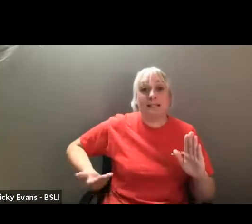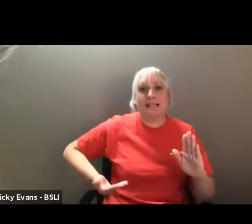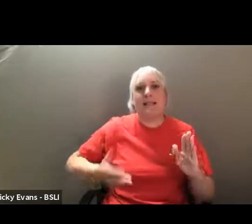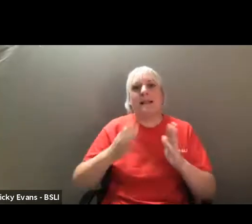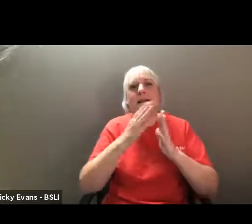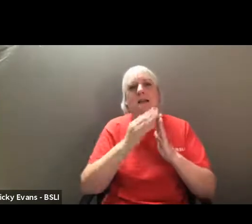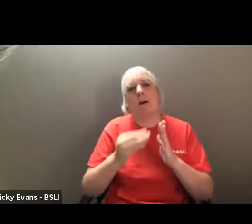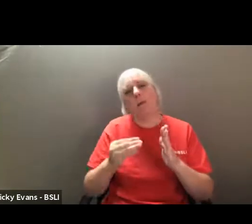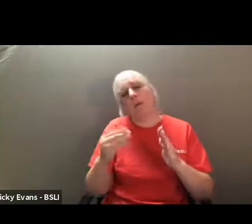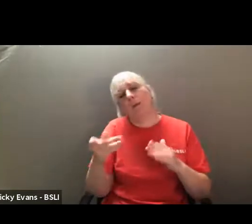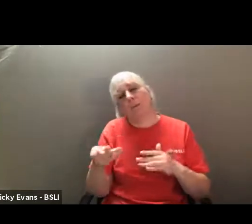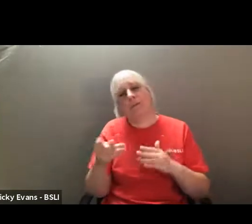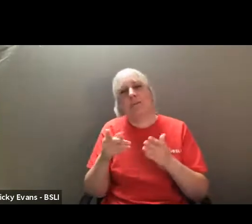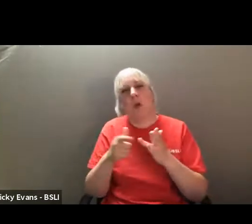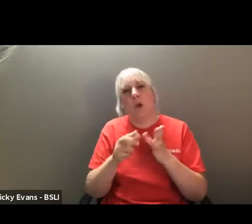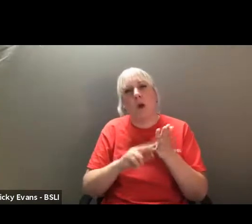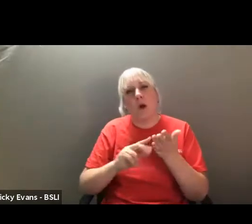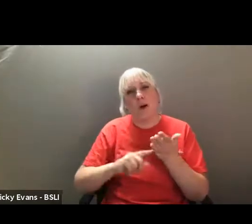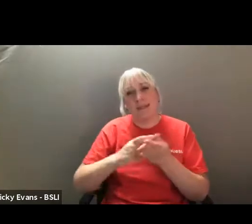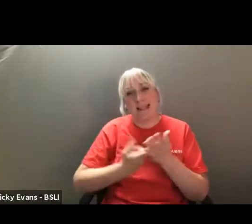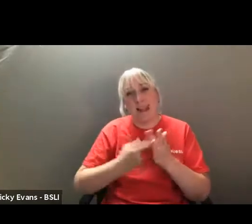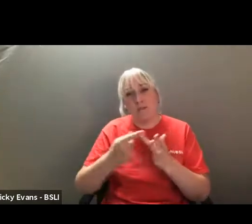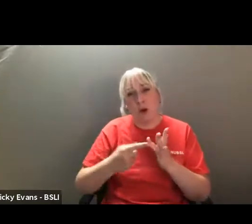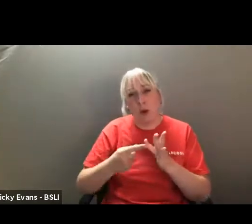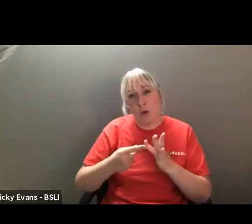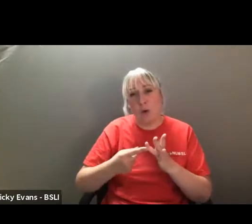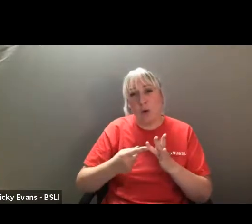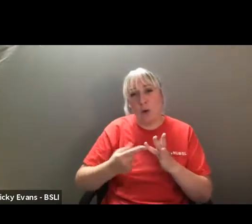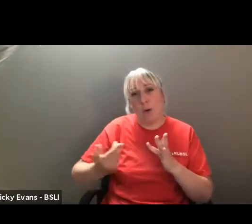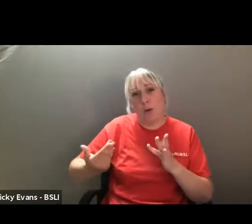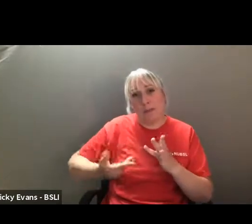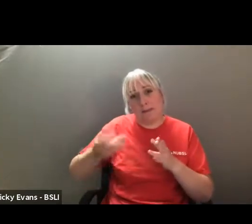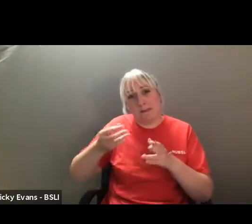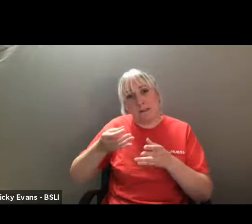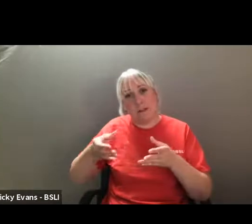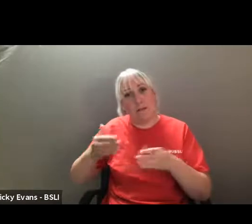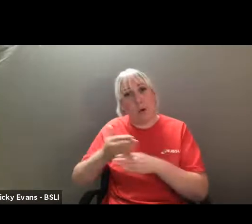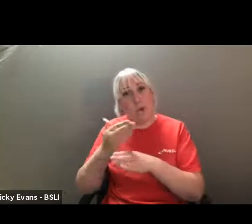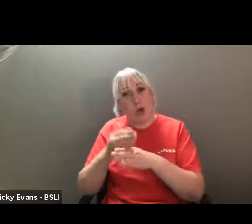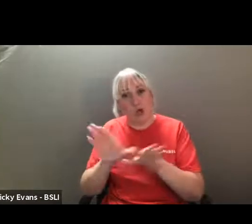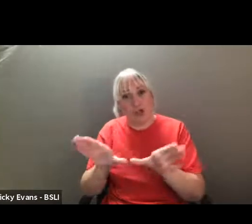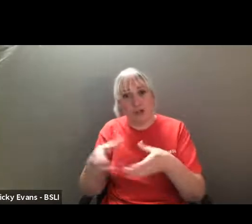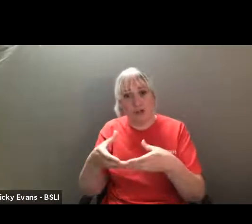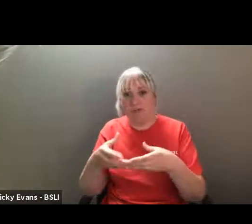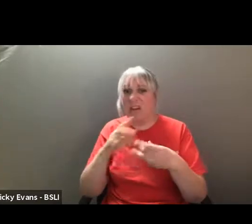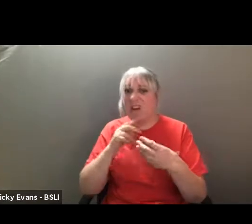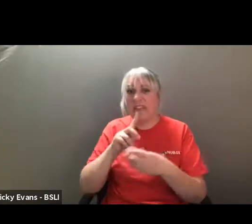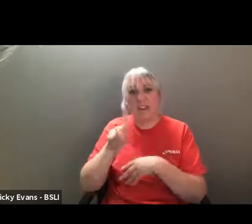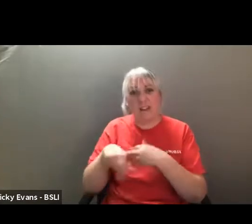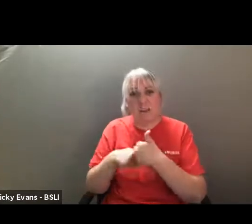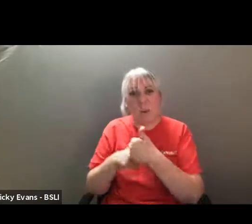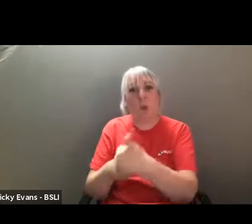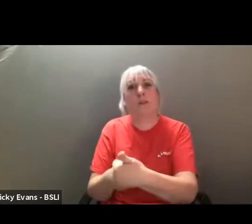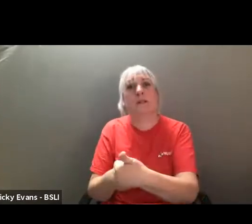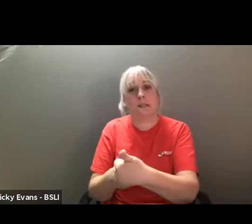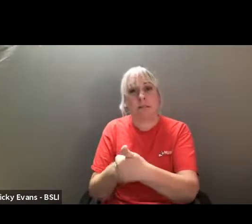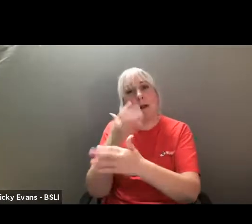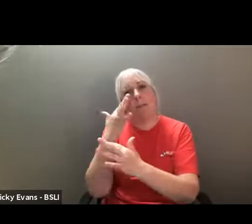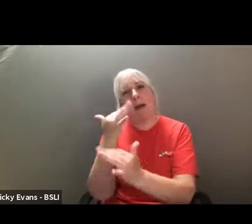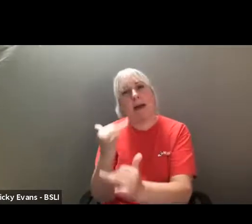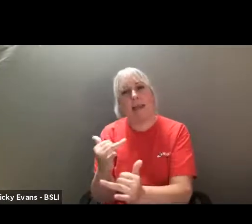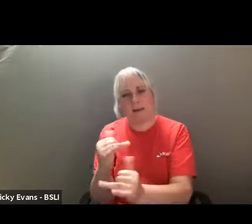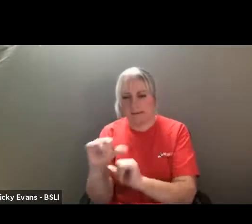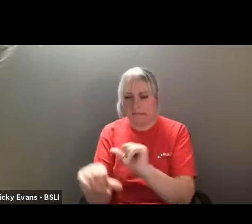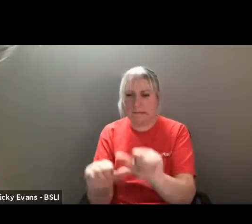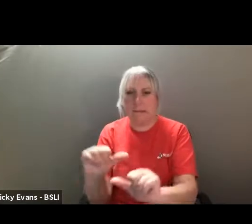Chamber of Commerce actually came out in support of a basic income pilot program and basic income in general, which was like,